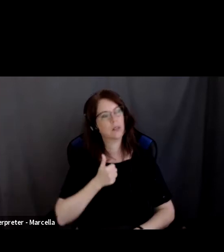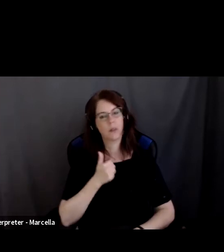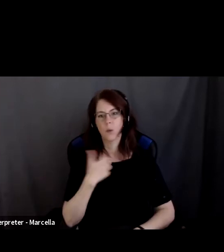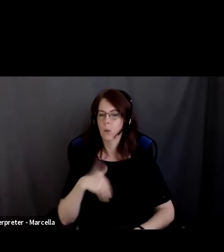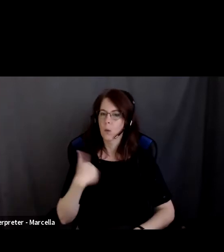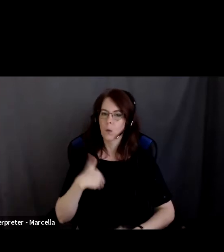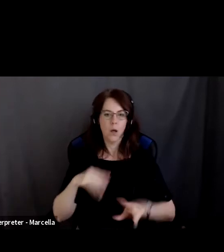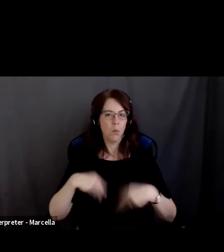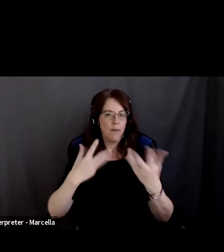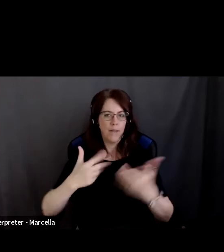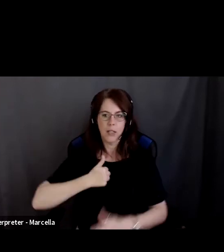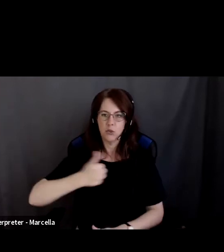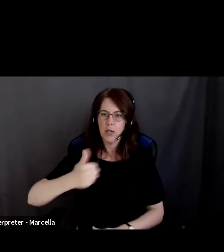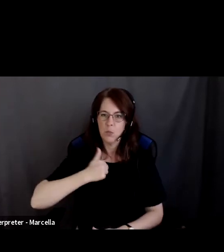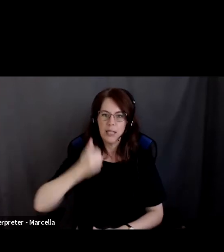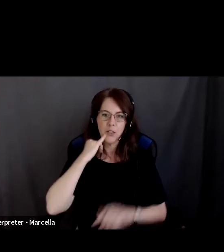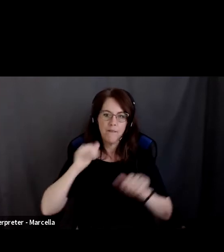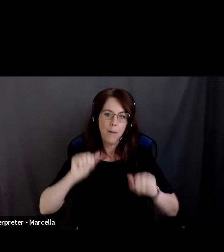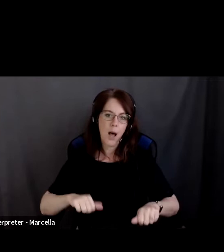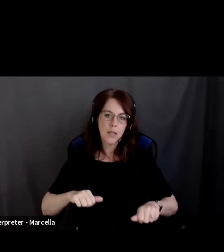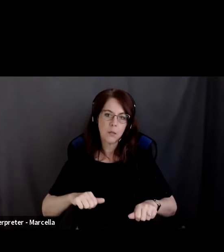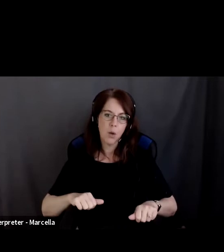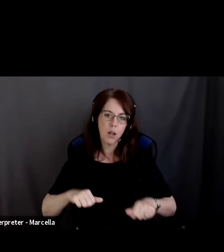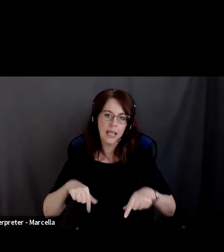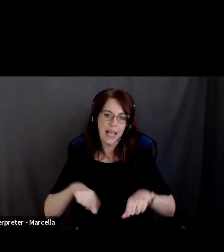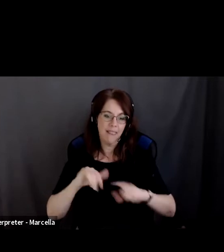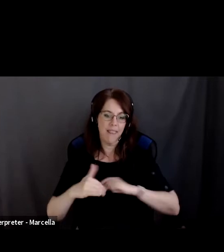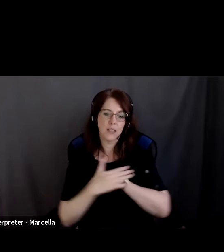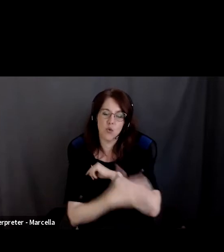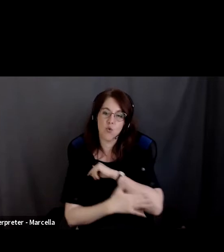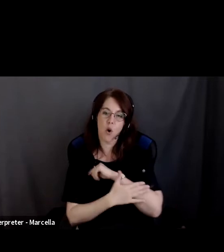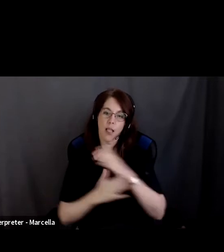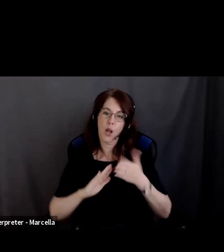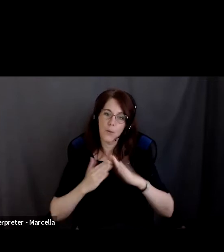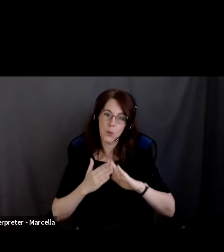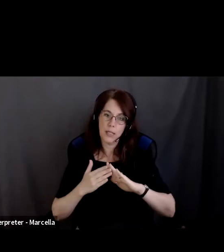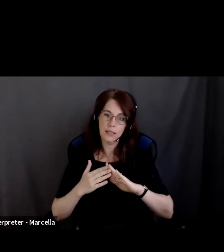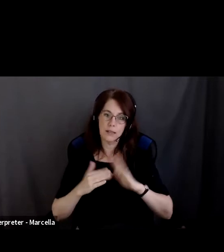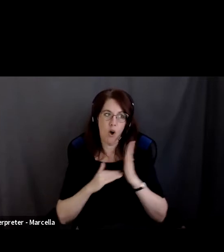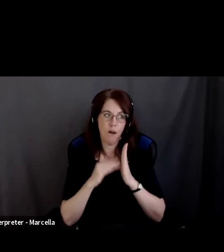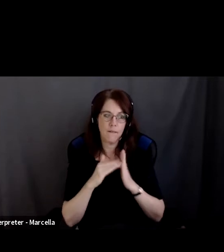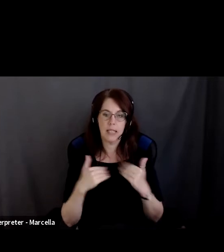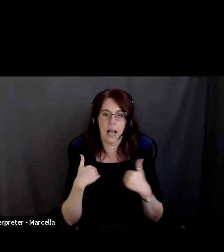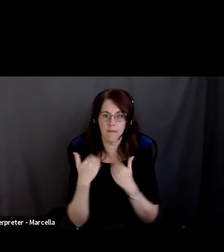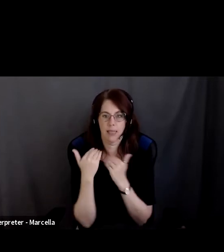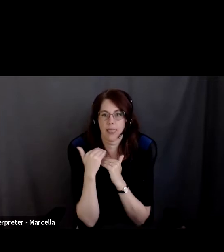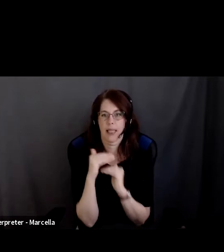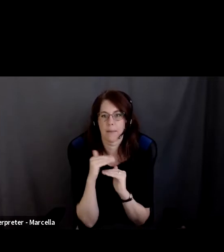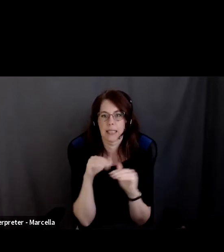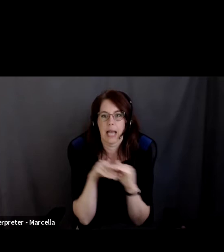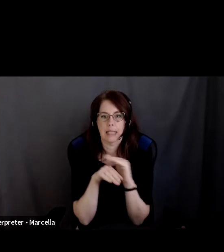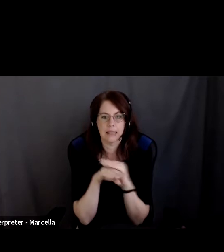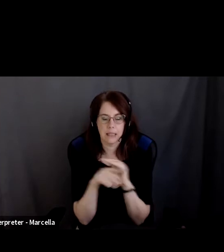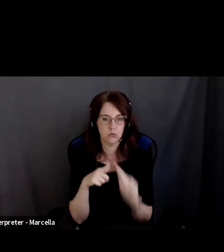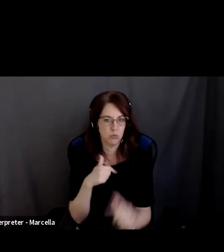provide transportation, if possible, in these rural communities that often have limited access.